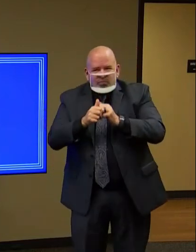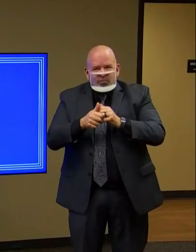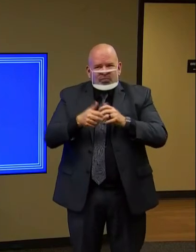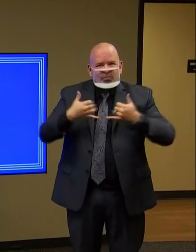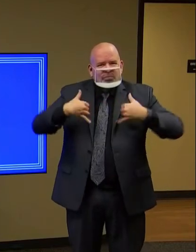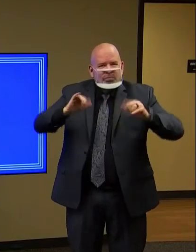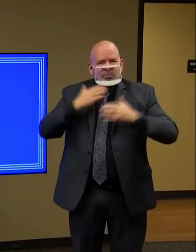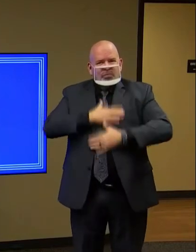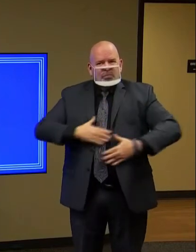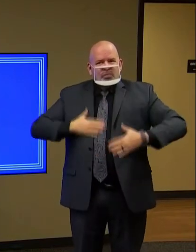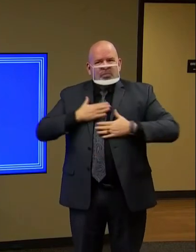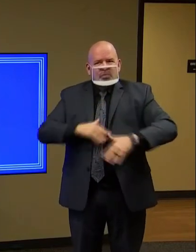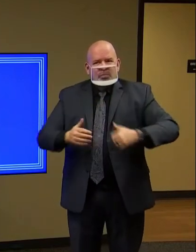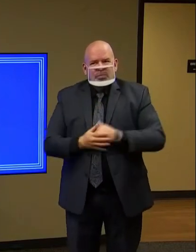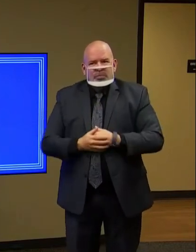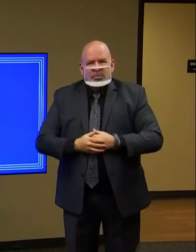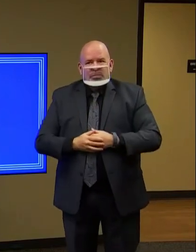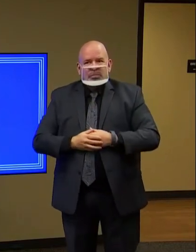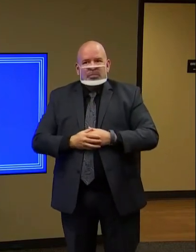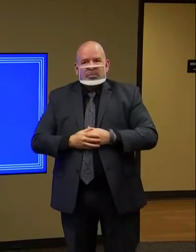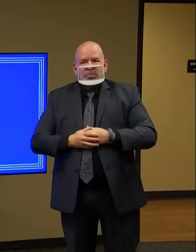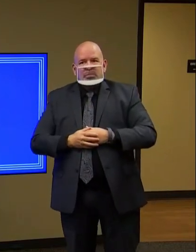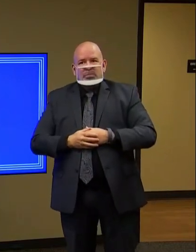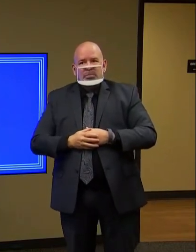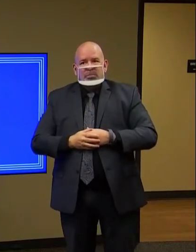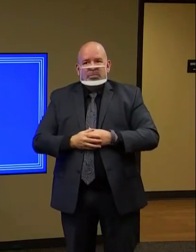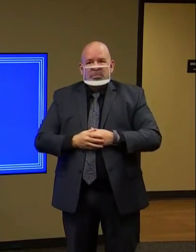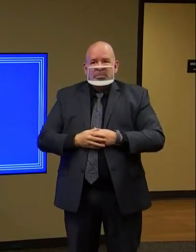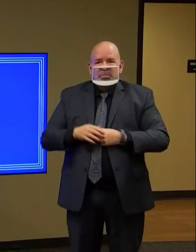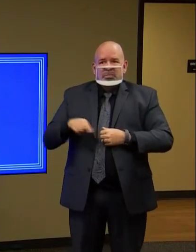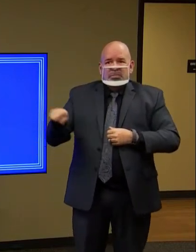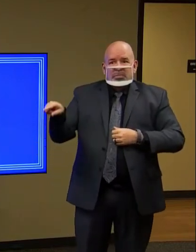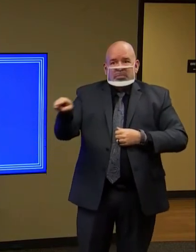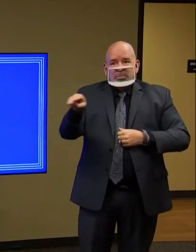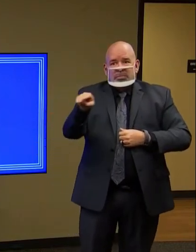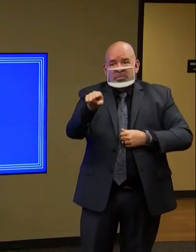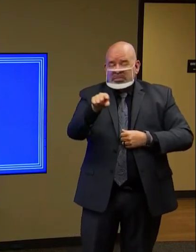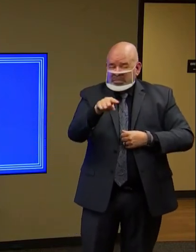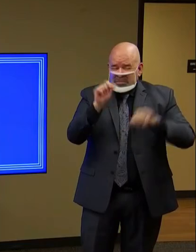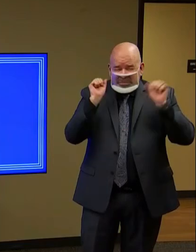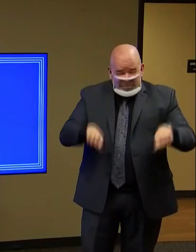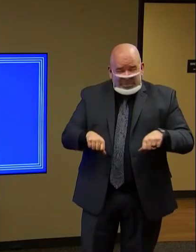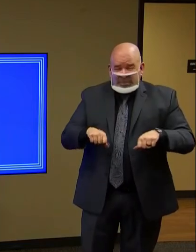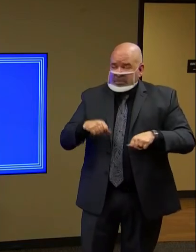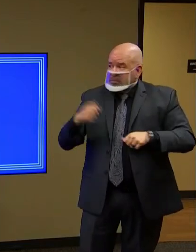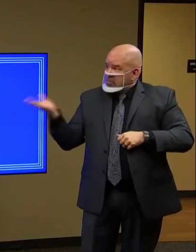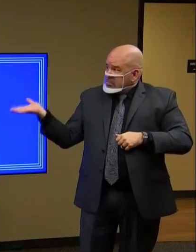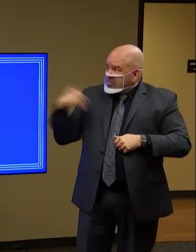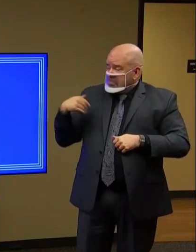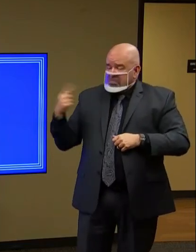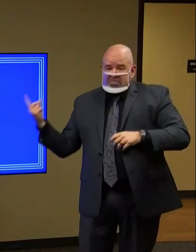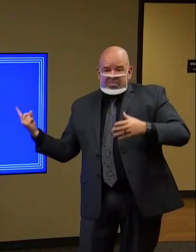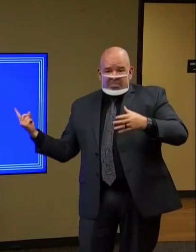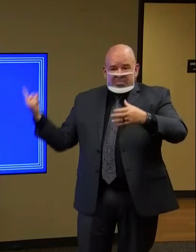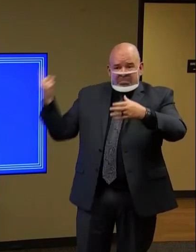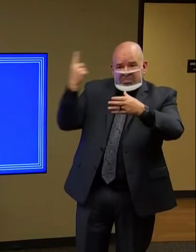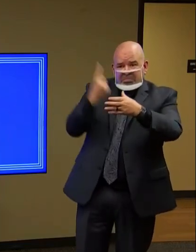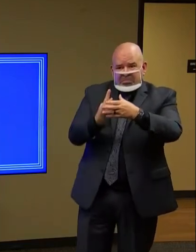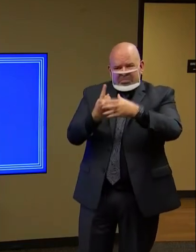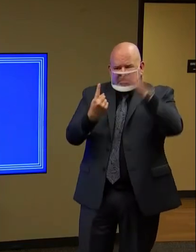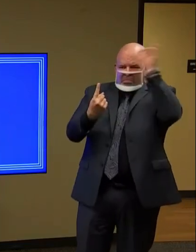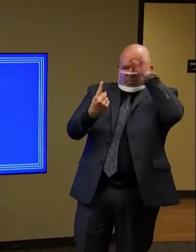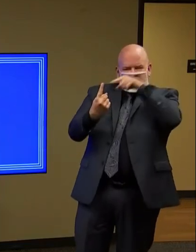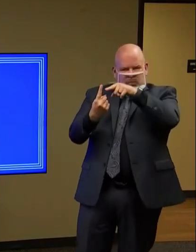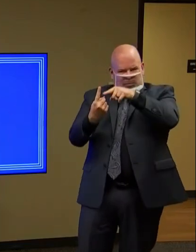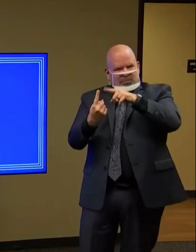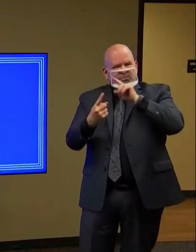COVID, or if we ourselves were struggling with COVID. So the key to that is planning ahead,